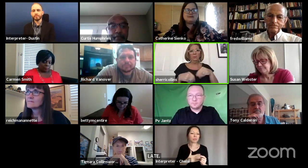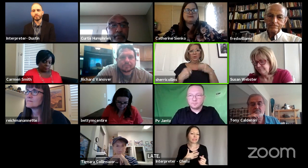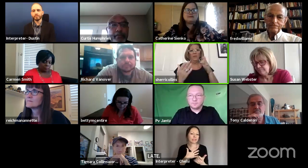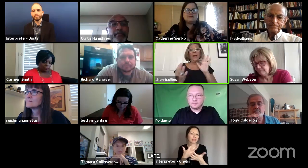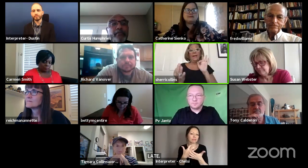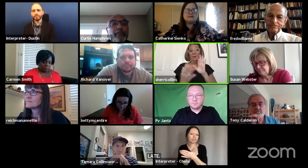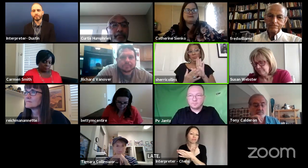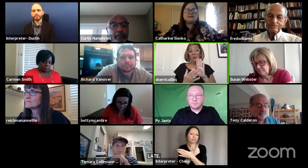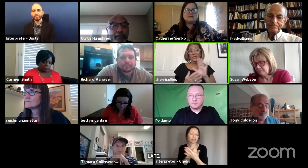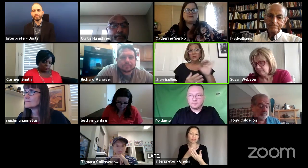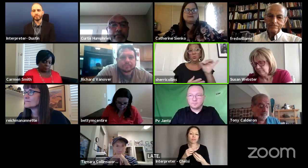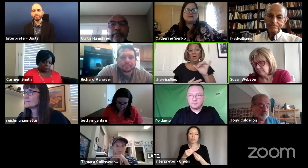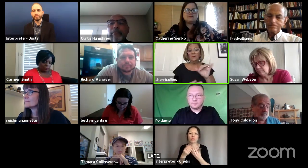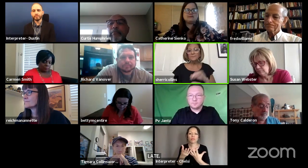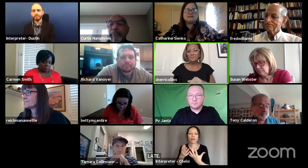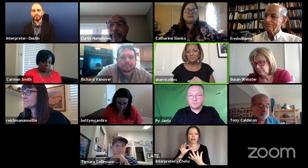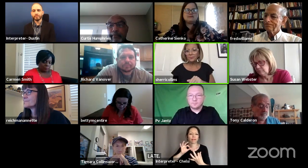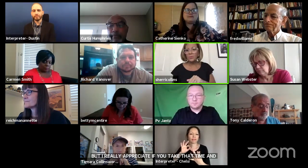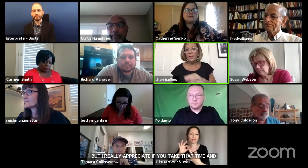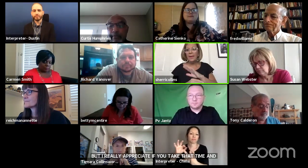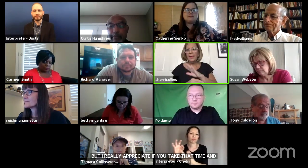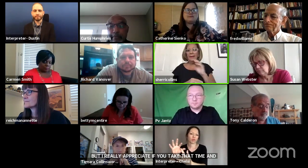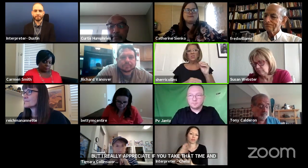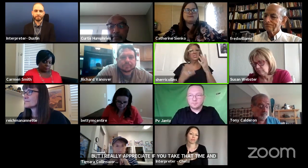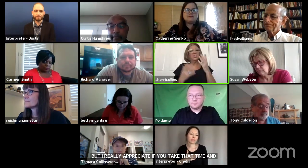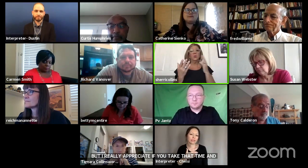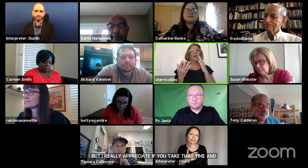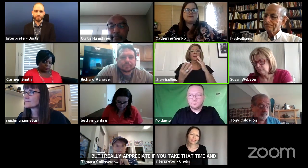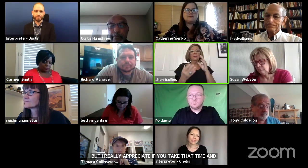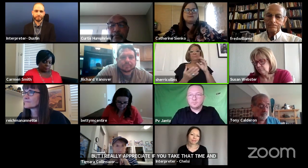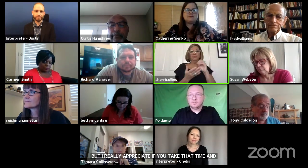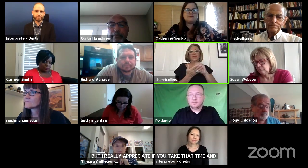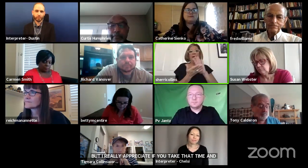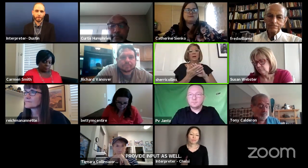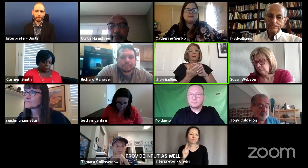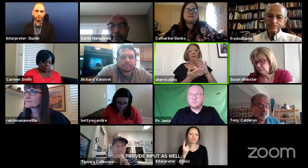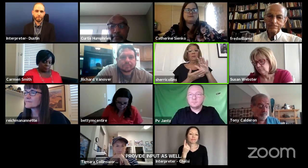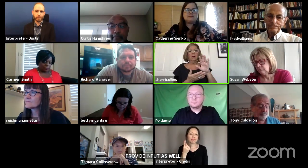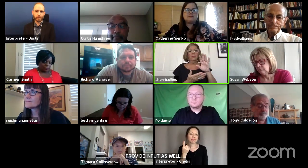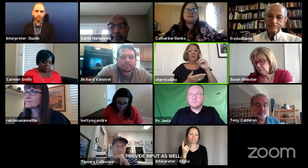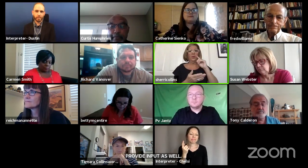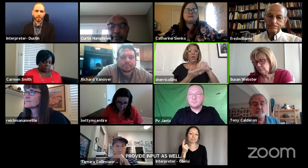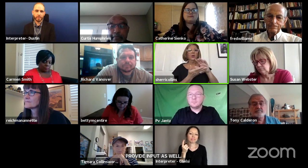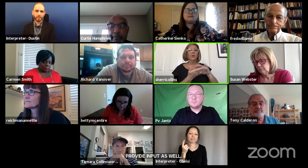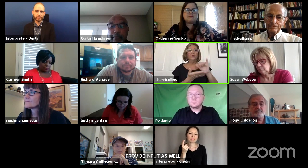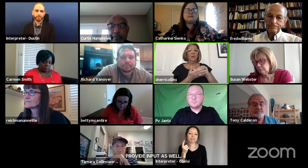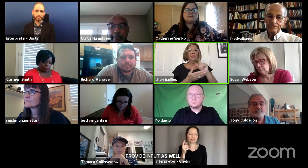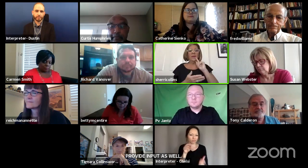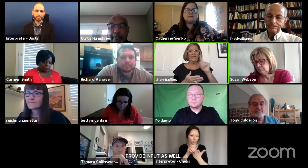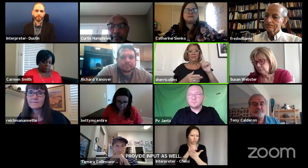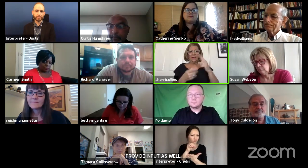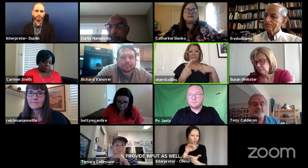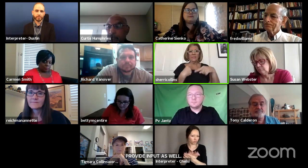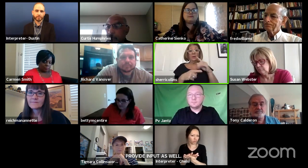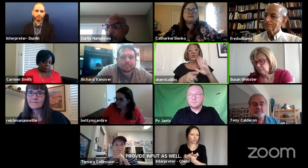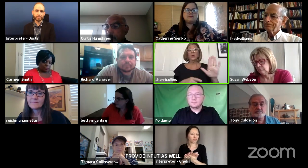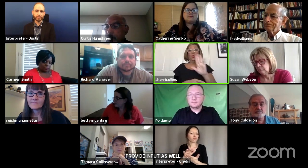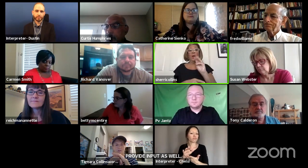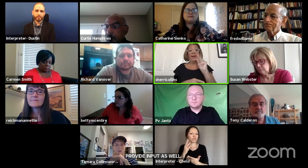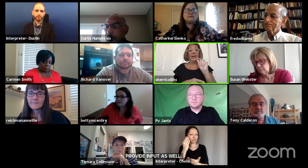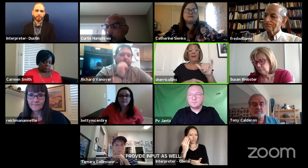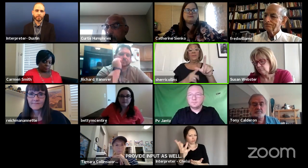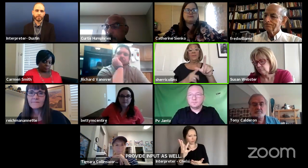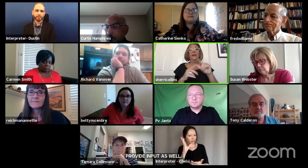and provide input as well. So I just wanted to put that on for the record, that is coming